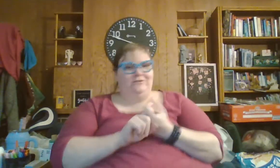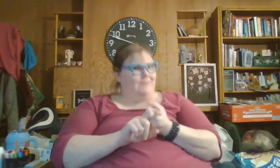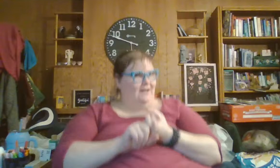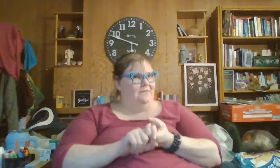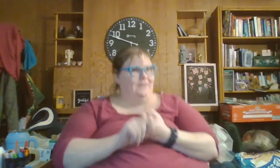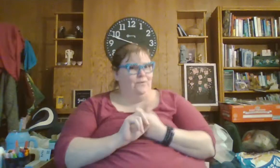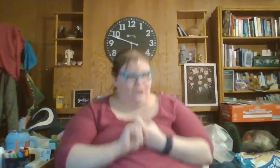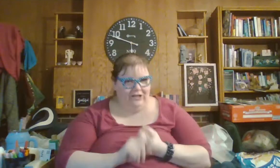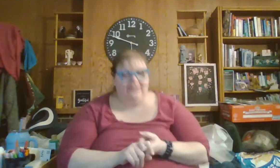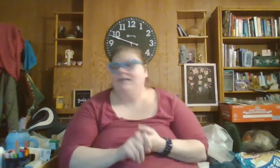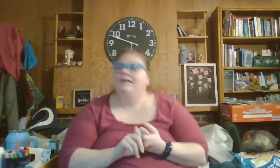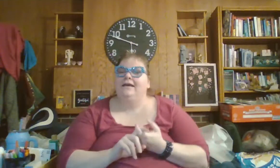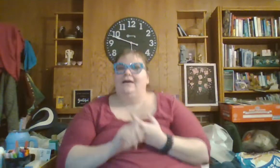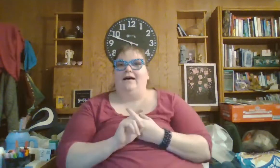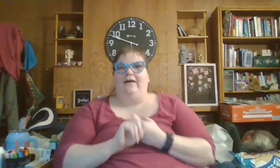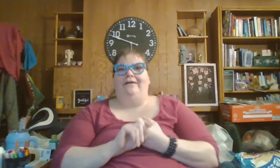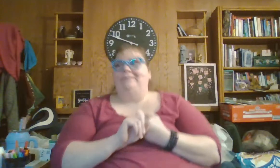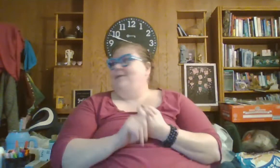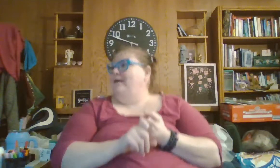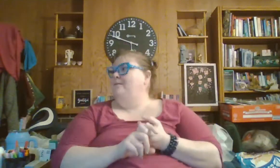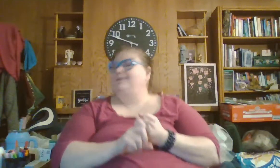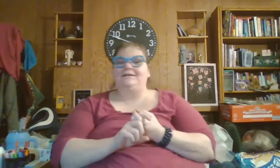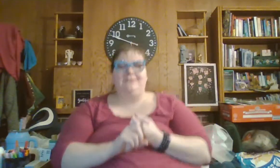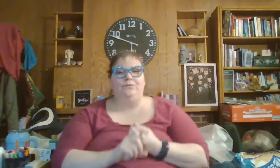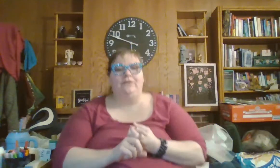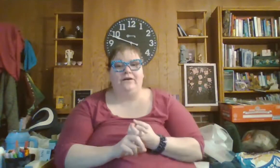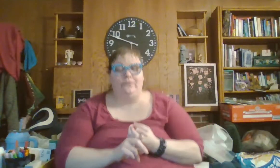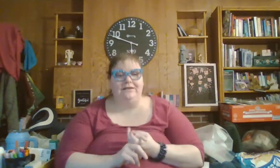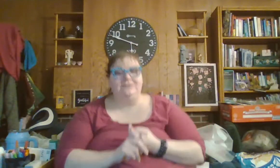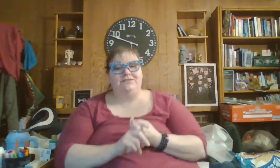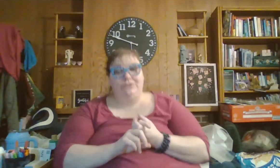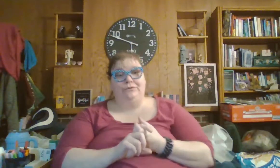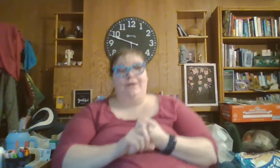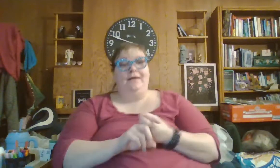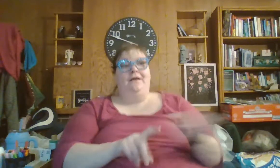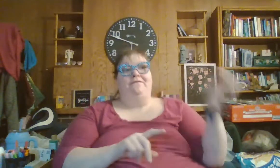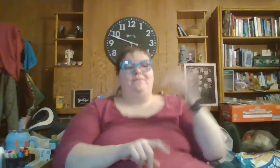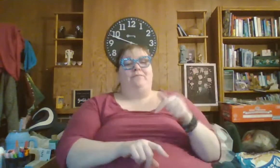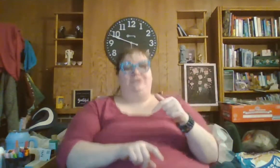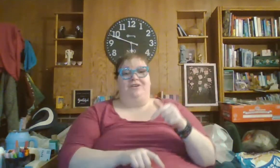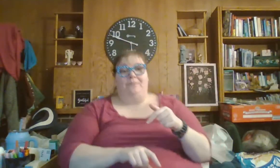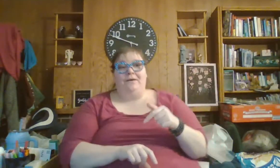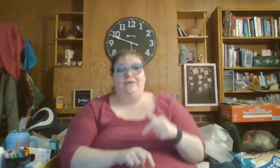behind the paywall, because it will go into the membership.